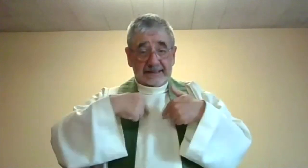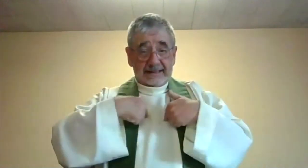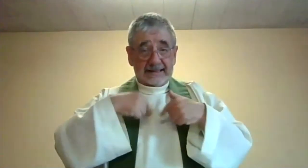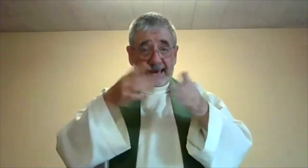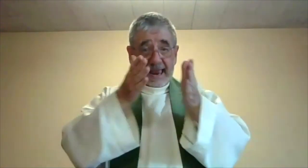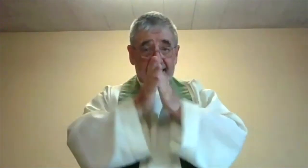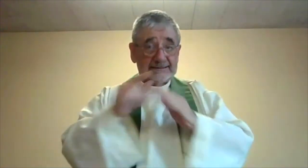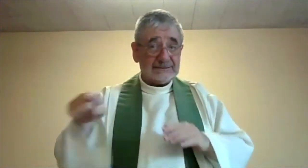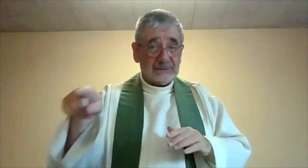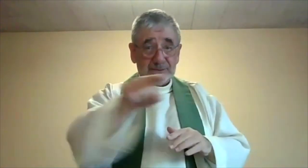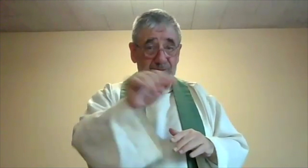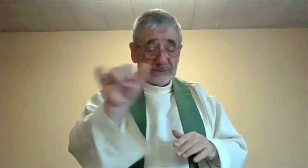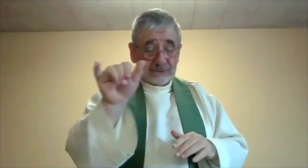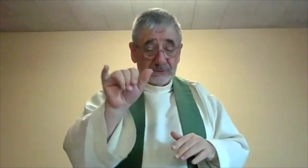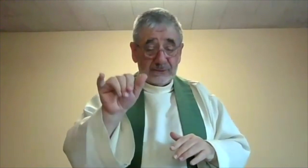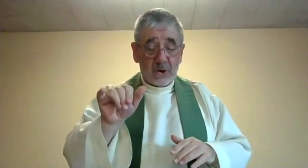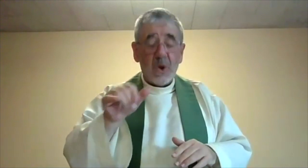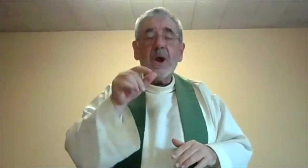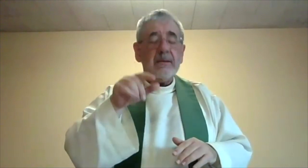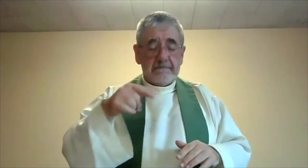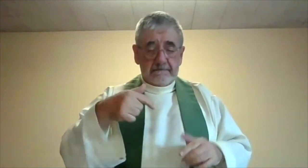Jesus asks me and asks you,